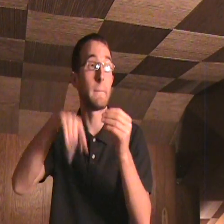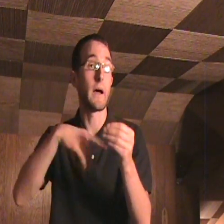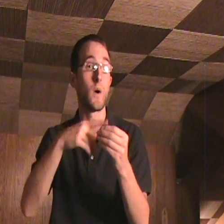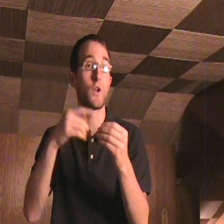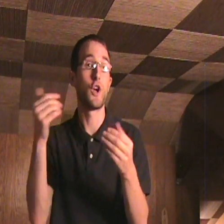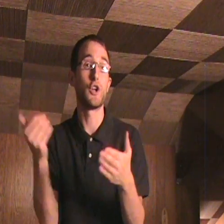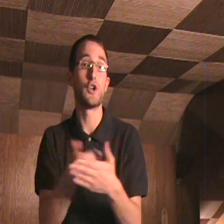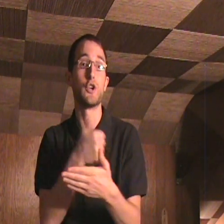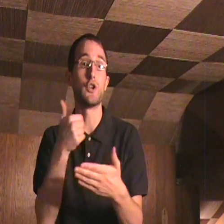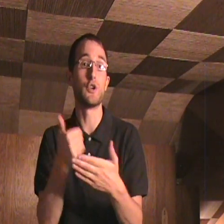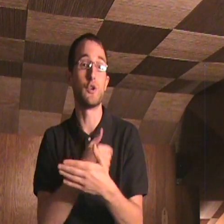of the rug.